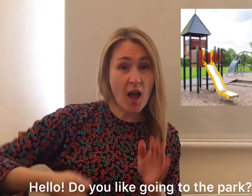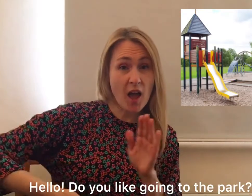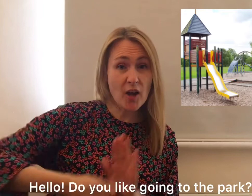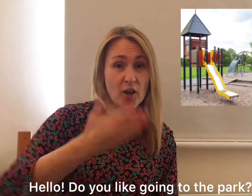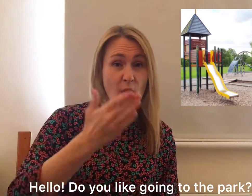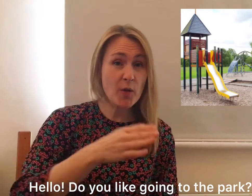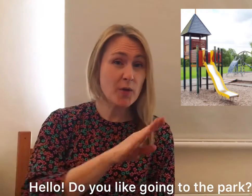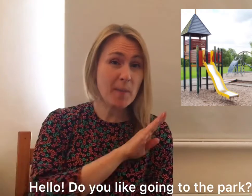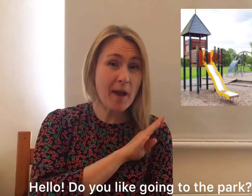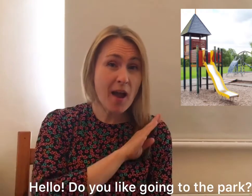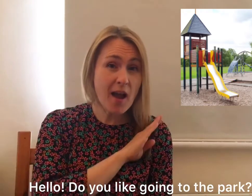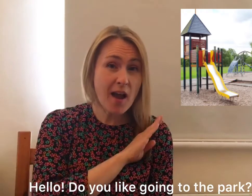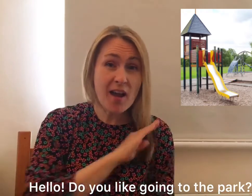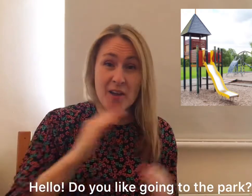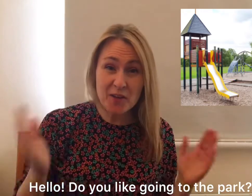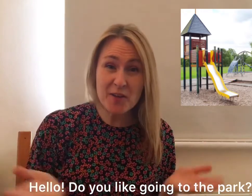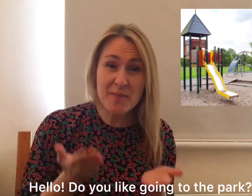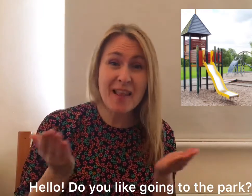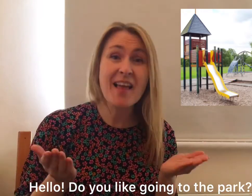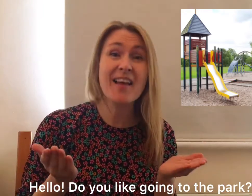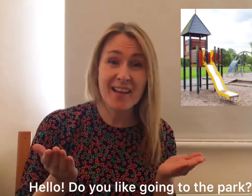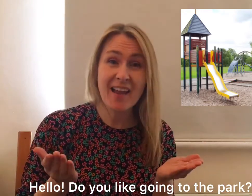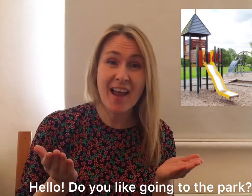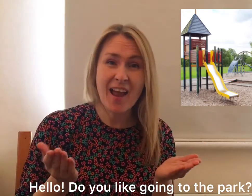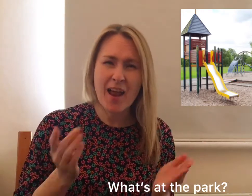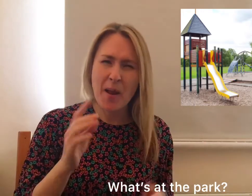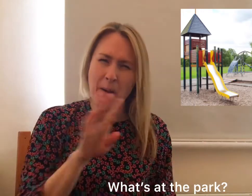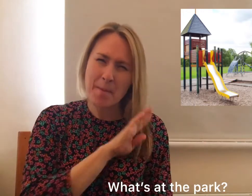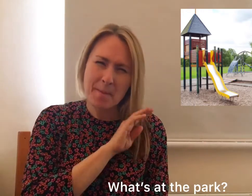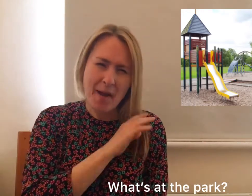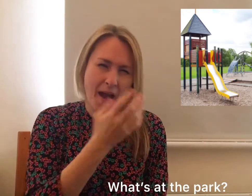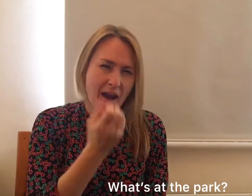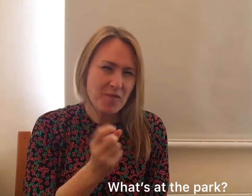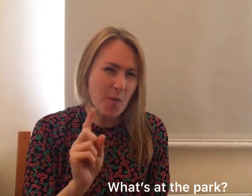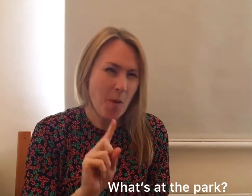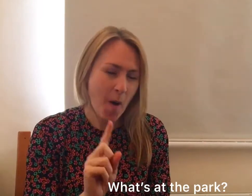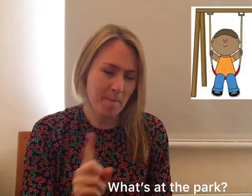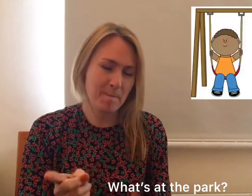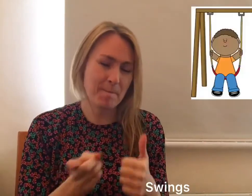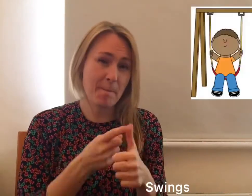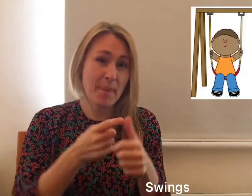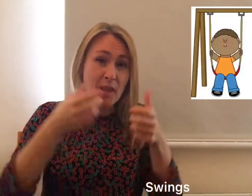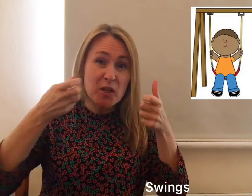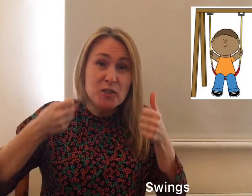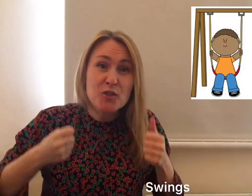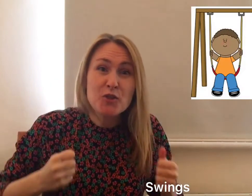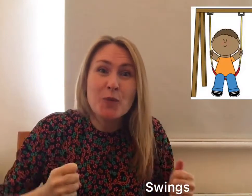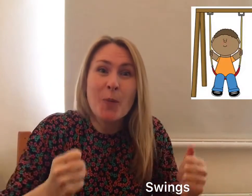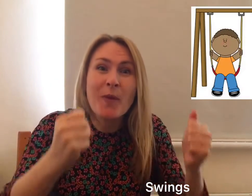Bebaba Bebaba Bebaba Choo